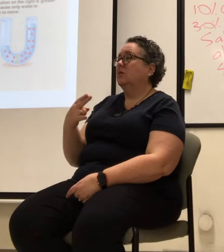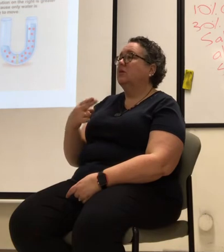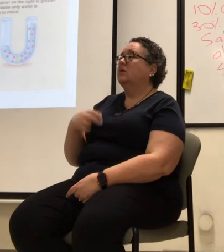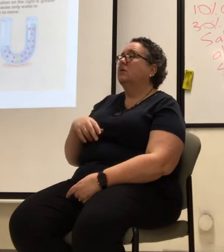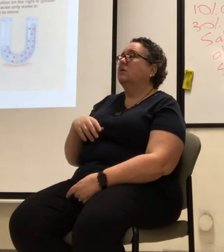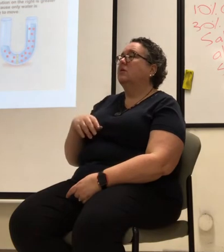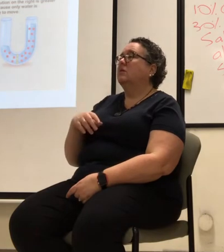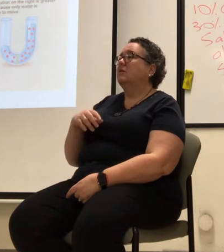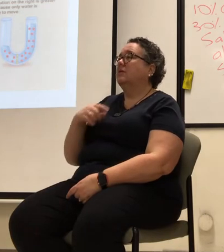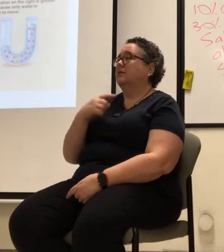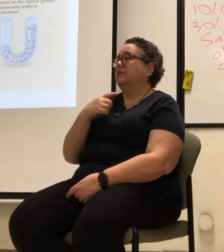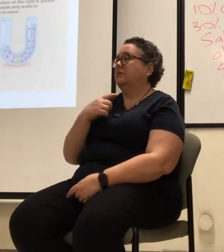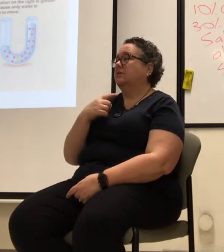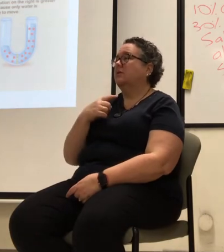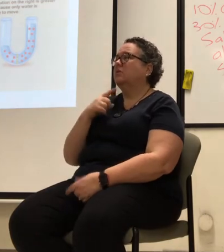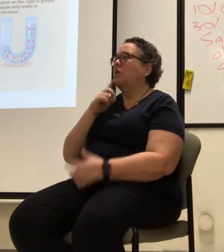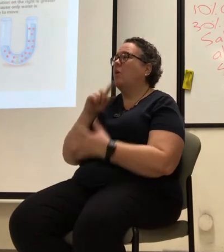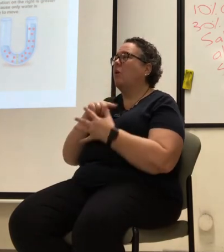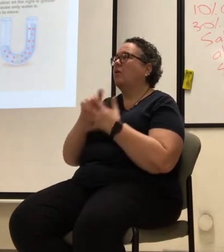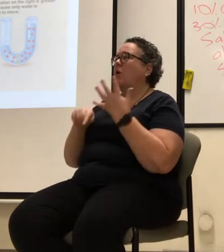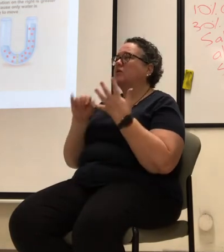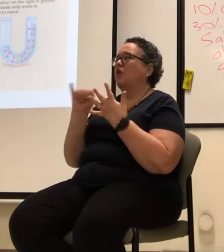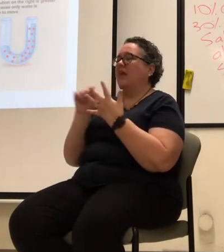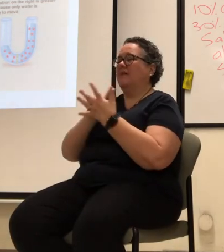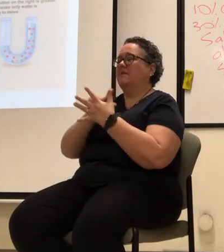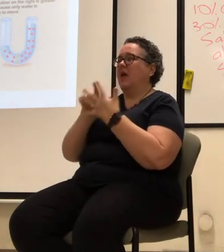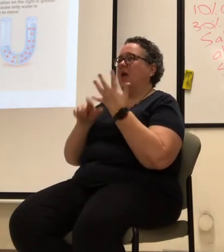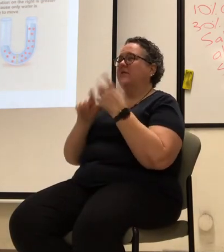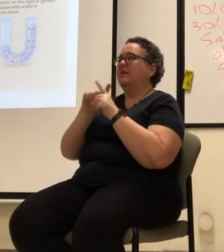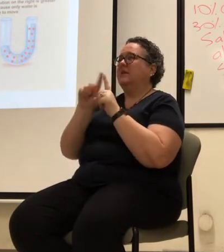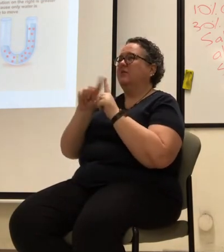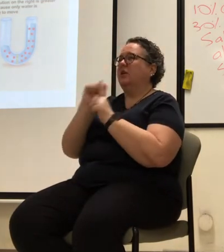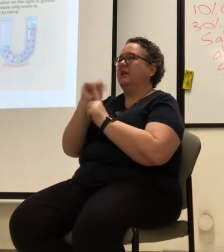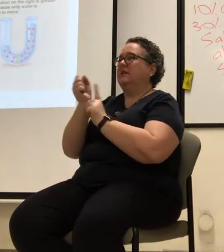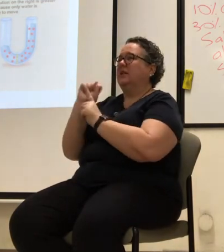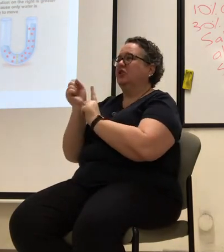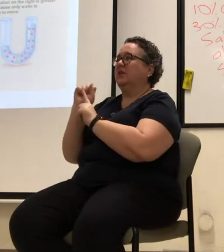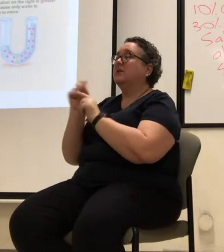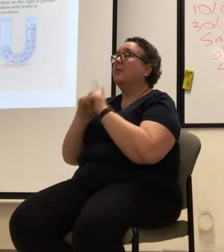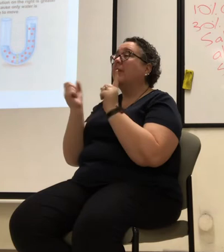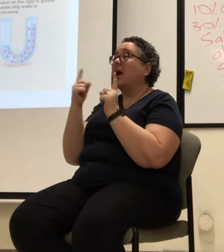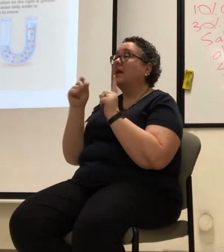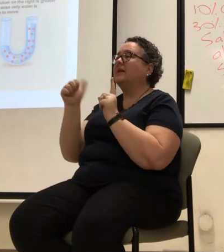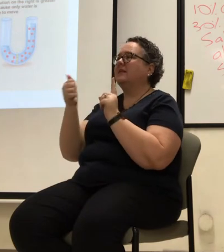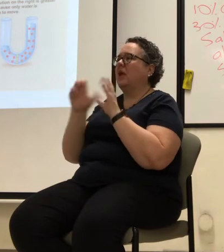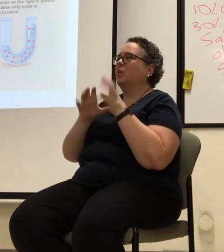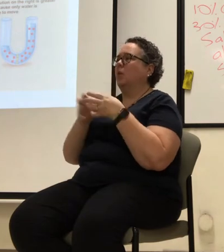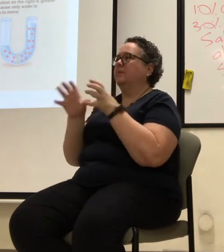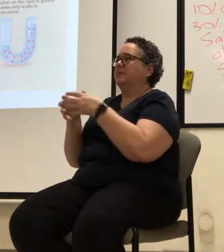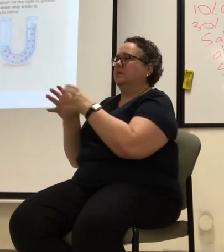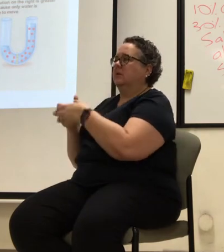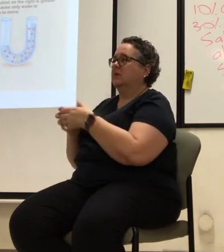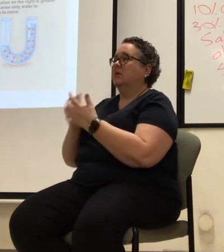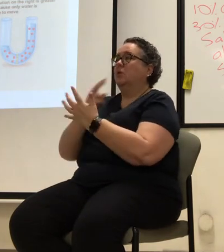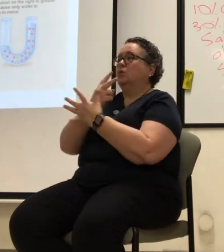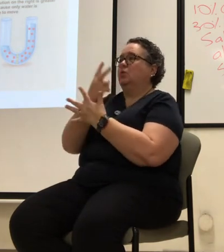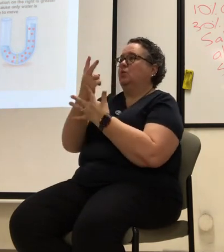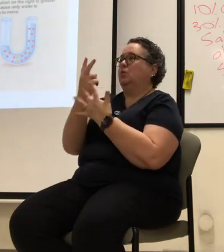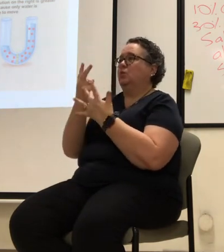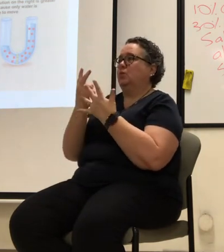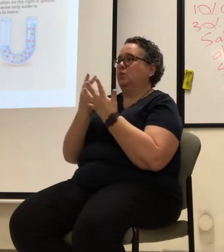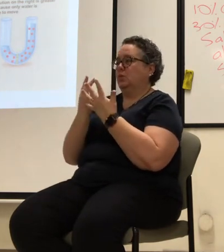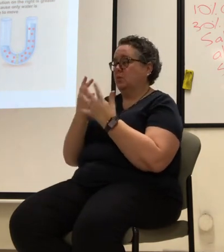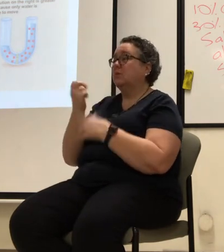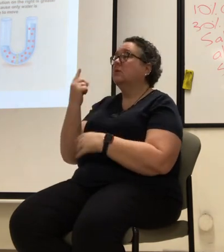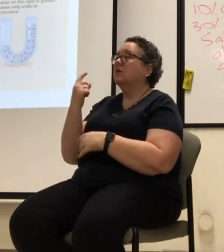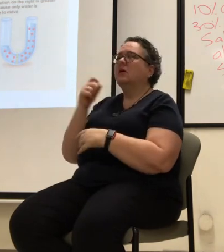Calcium chloride. So those are like five different conditions, but 10 groups, two of each. Okay. Now you're not going to